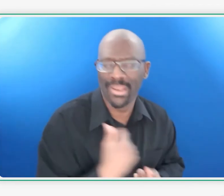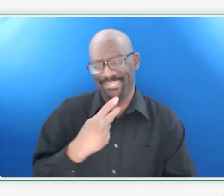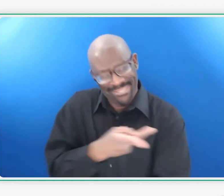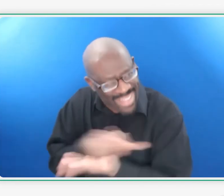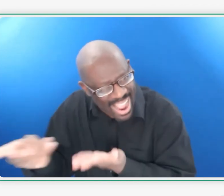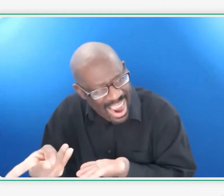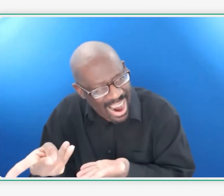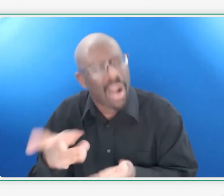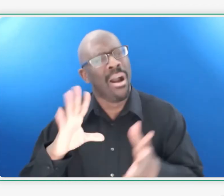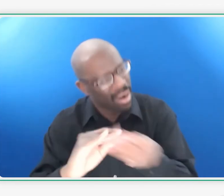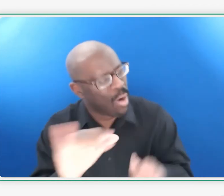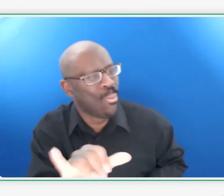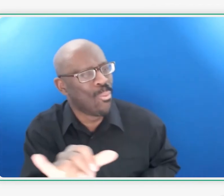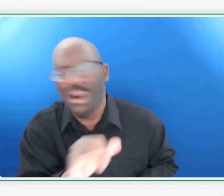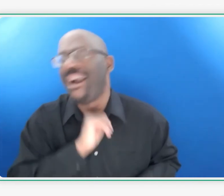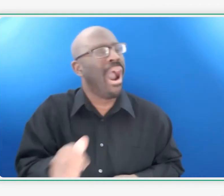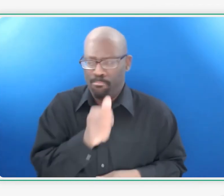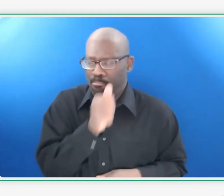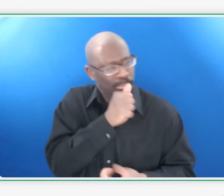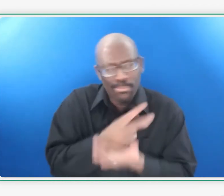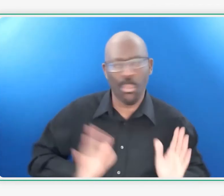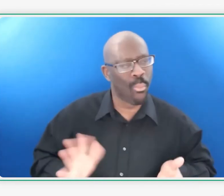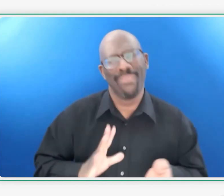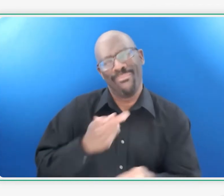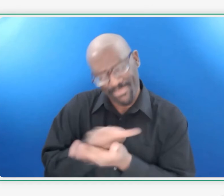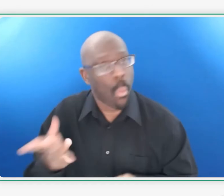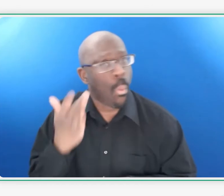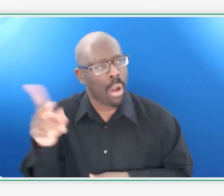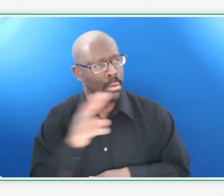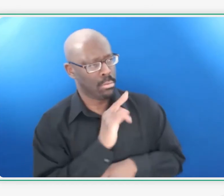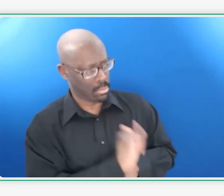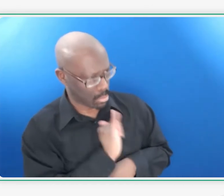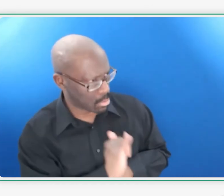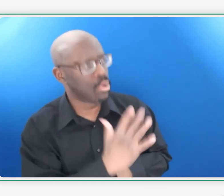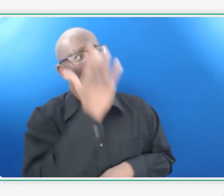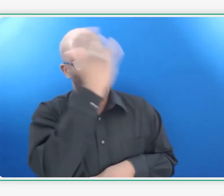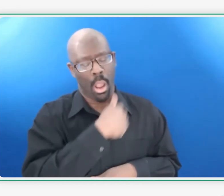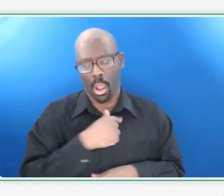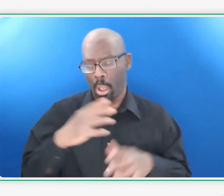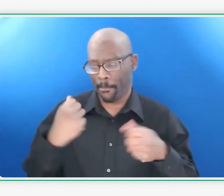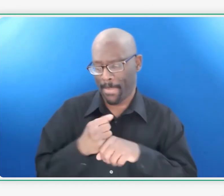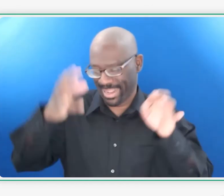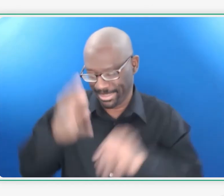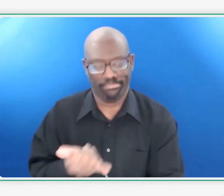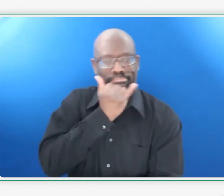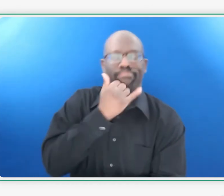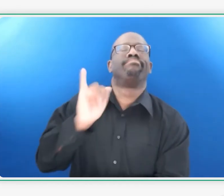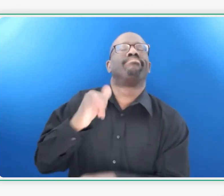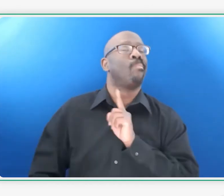finances, the younger generation sees that. But it's also important that we're transparent not only about our successes, but our failures,